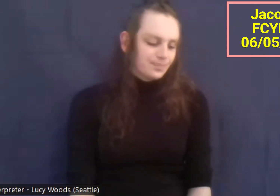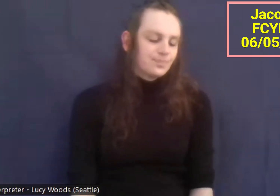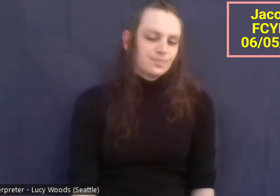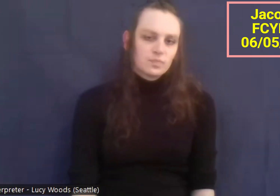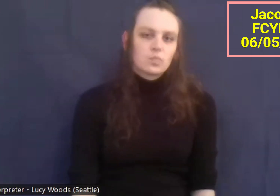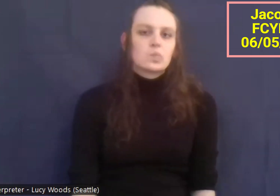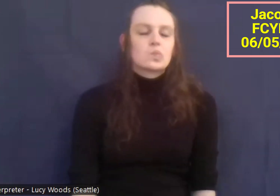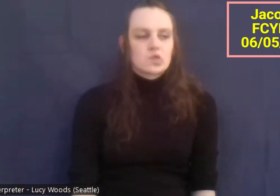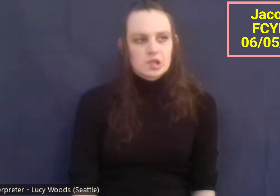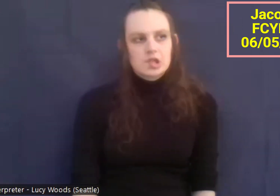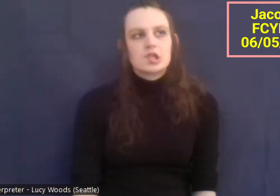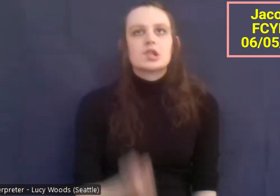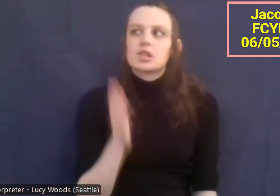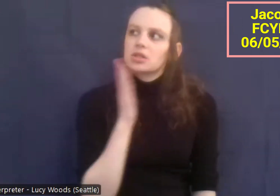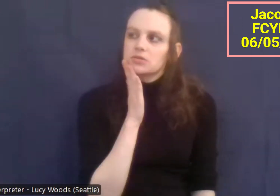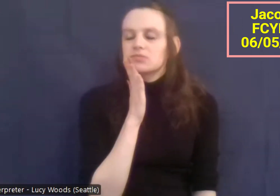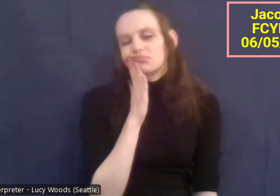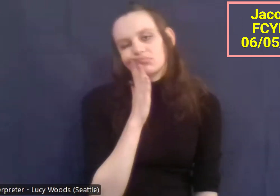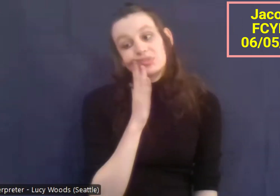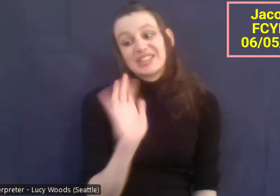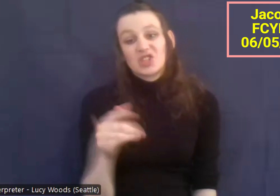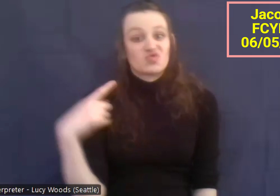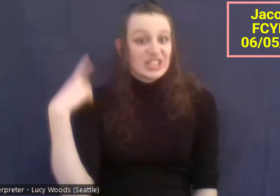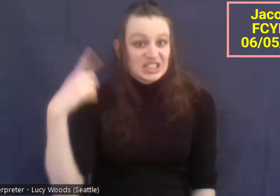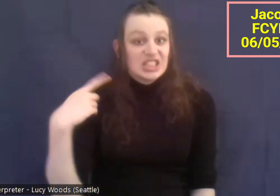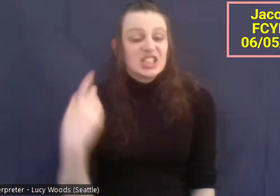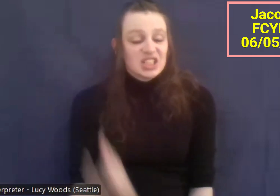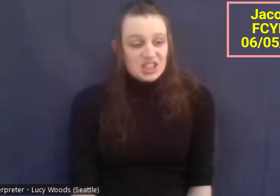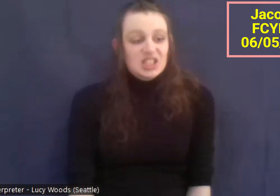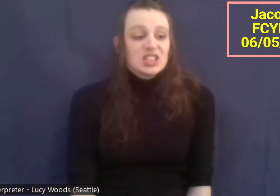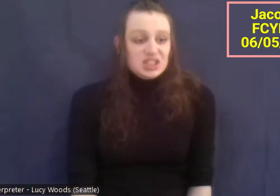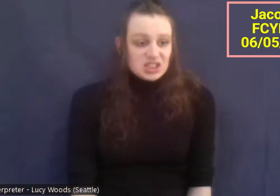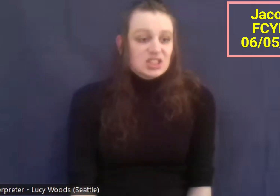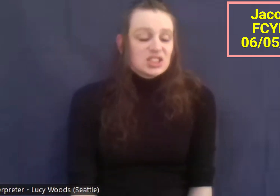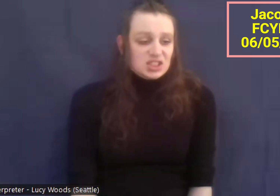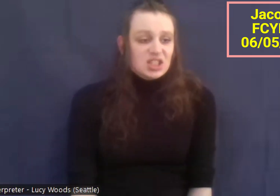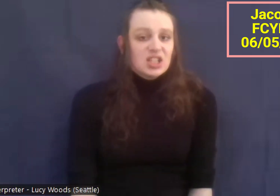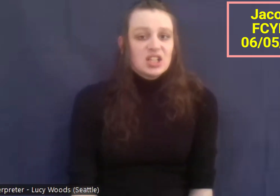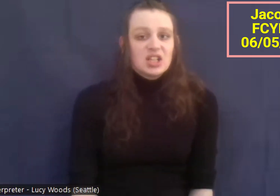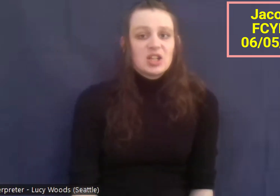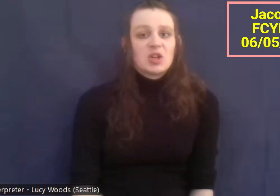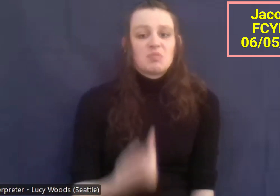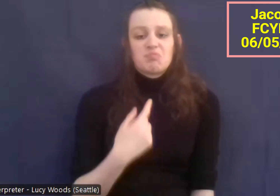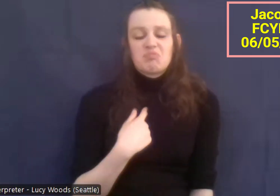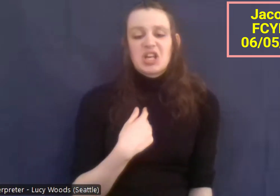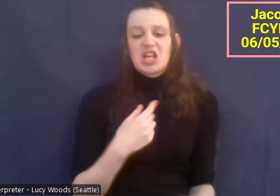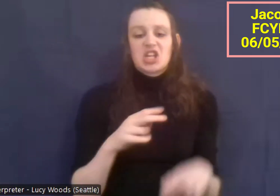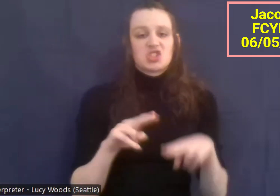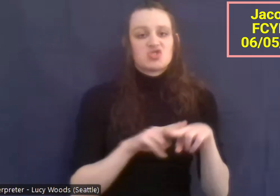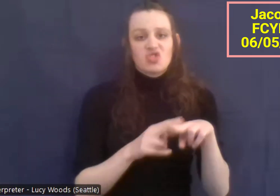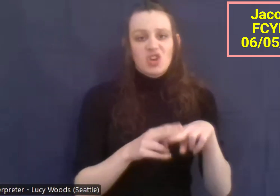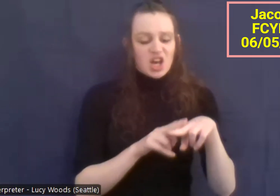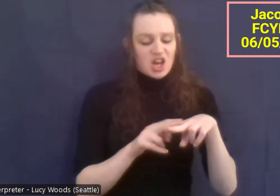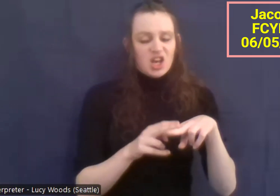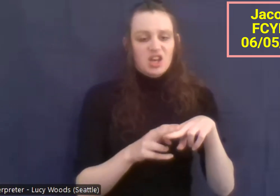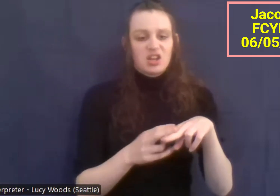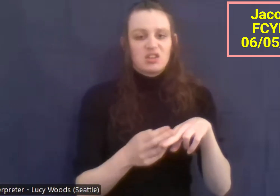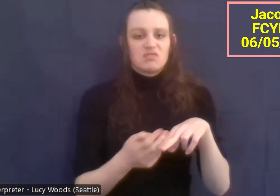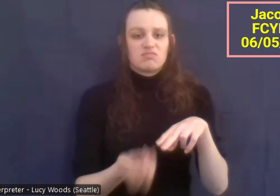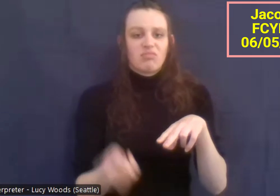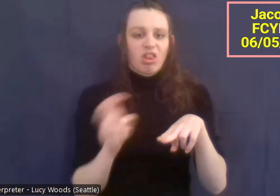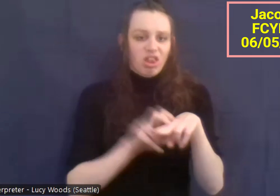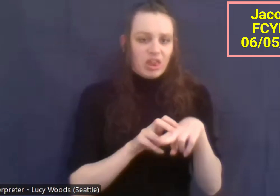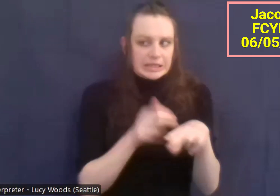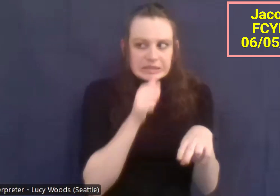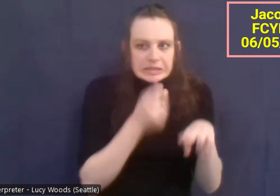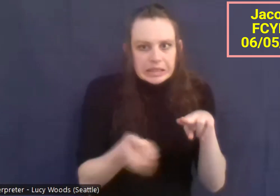it was it was crazy. I was riding freight trains, hitchhiking,